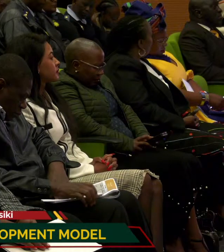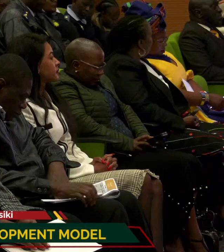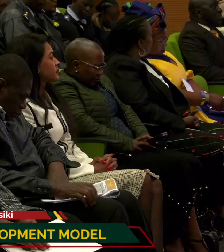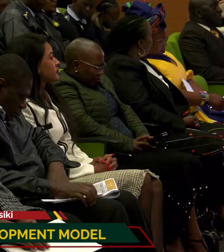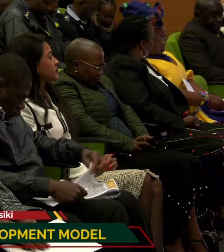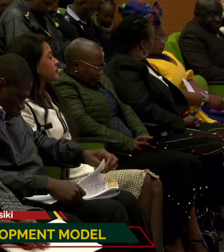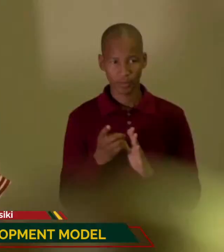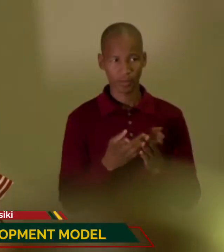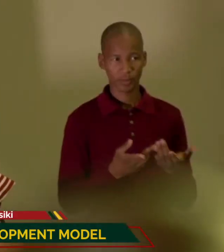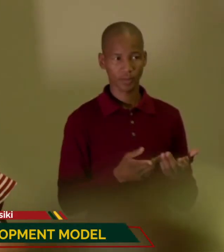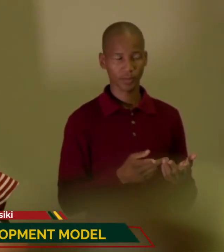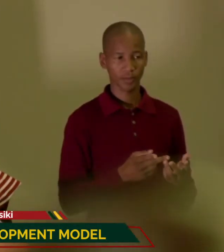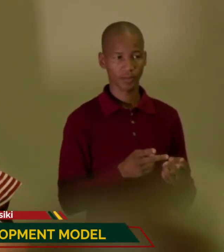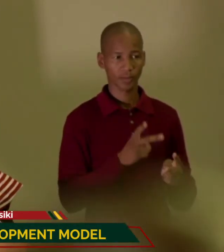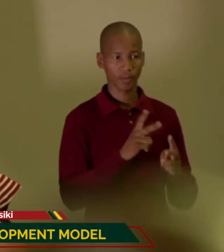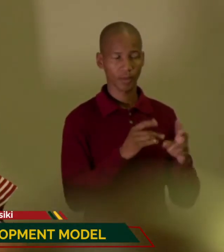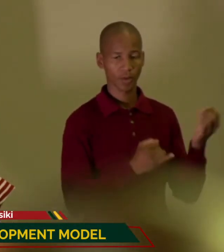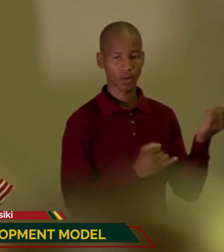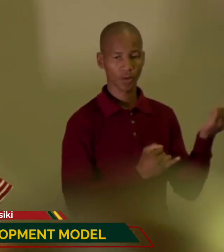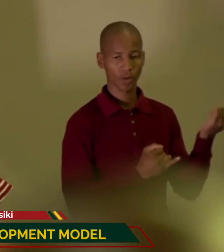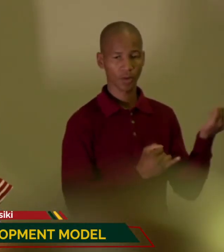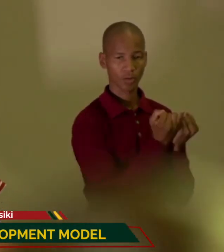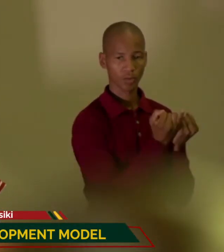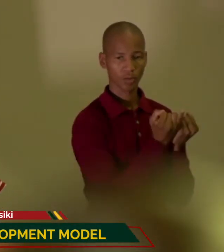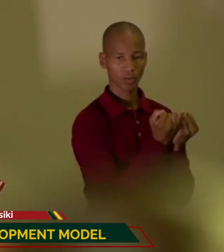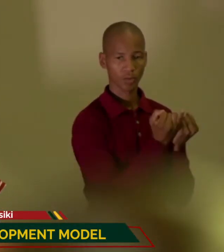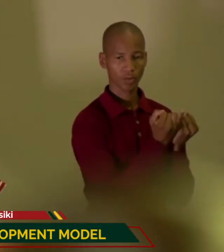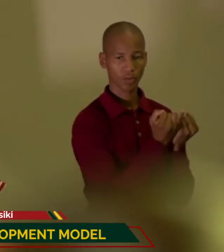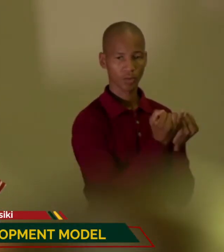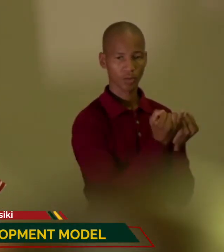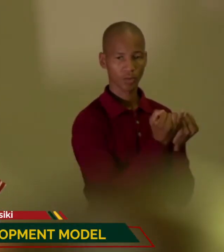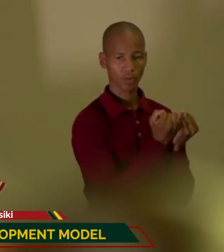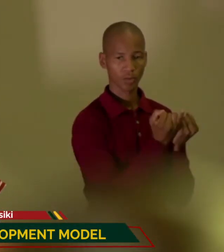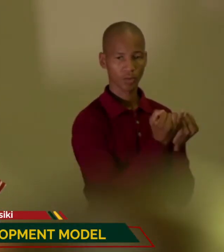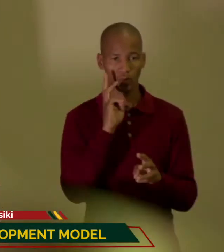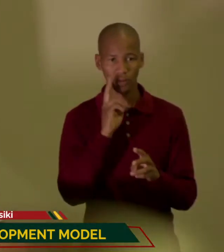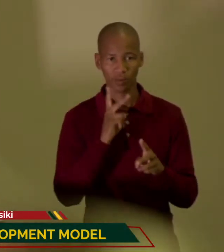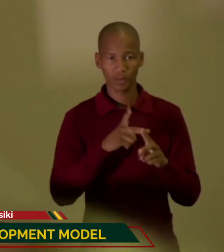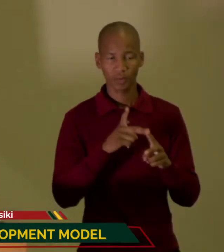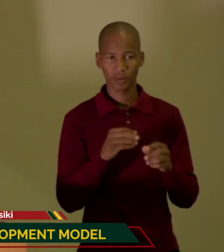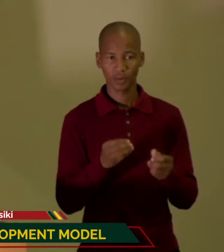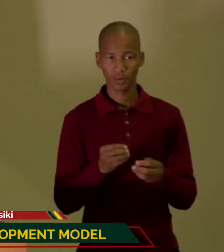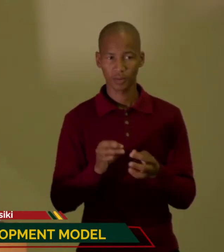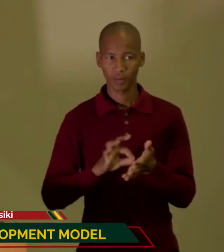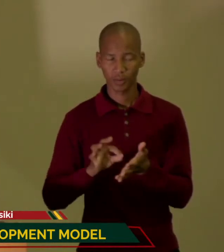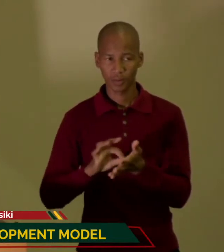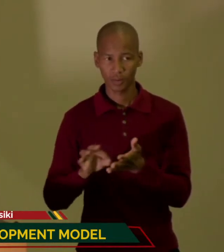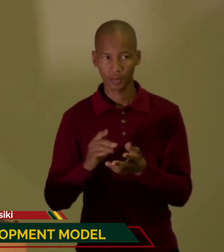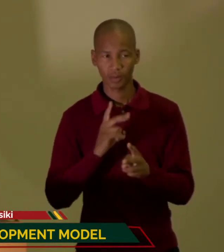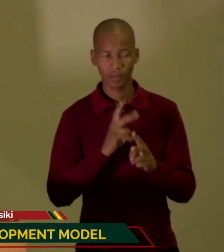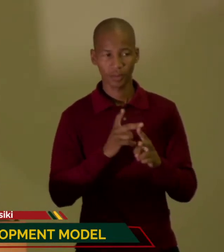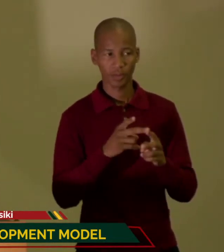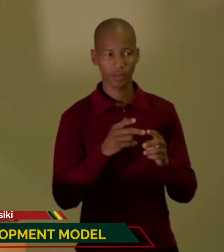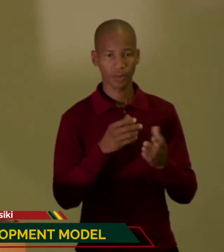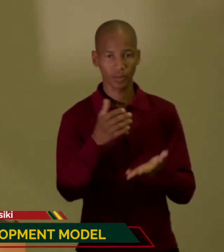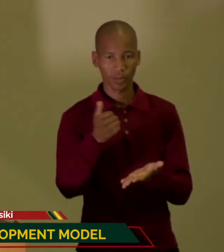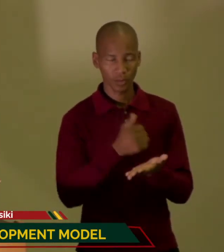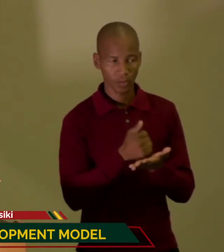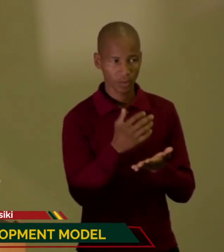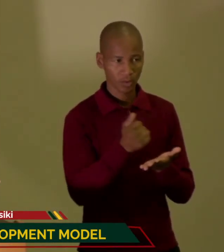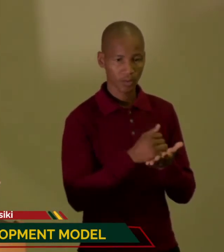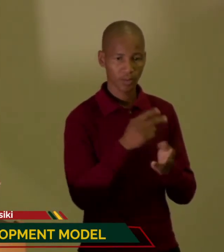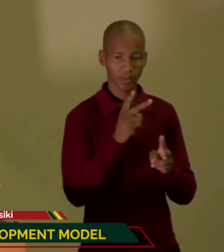industry and competition, water and sanitation, employment and labor,